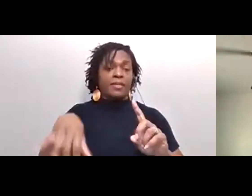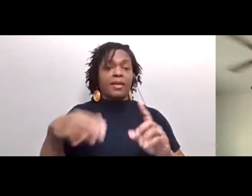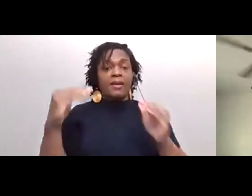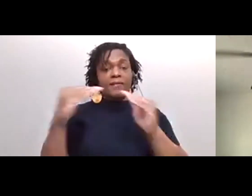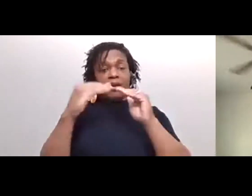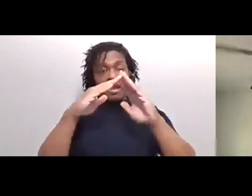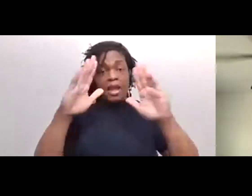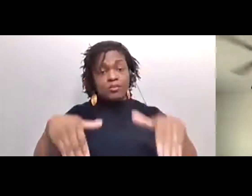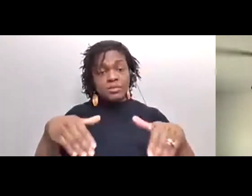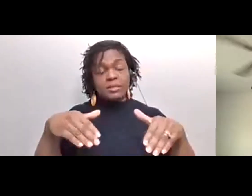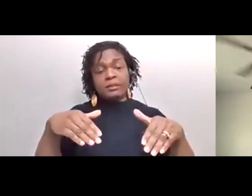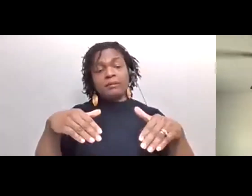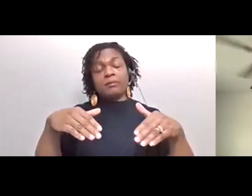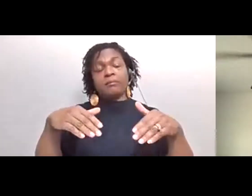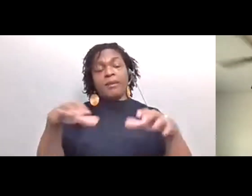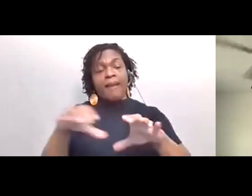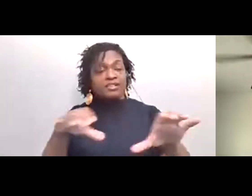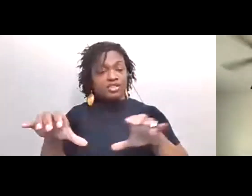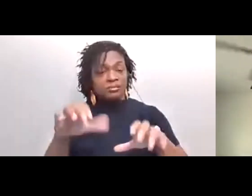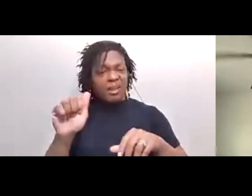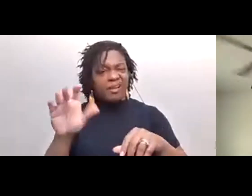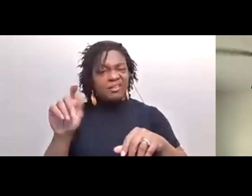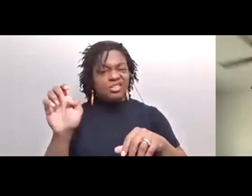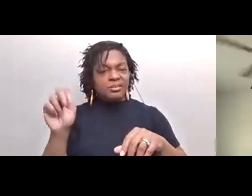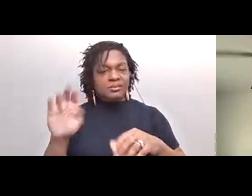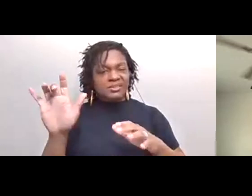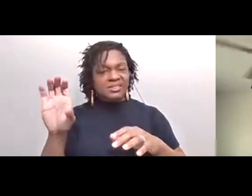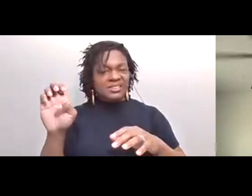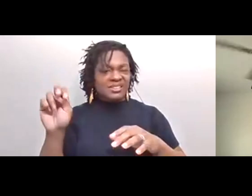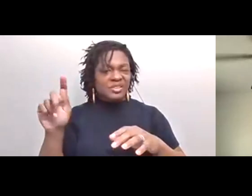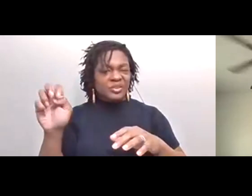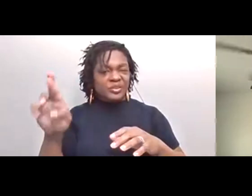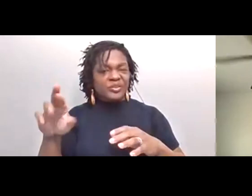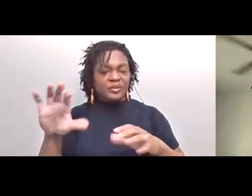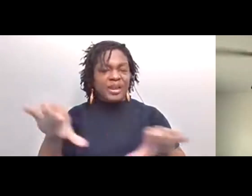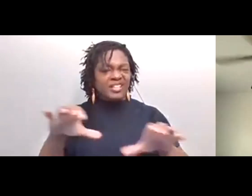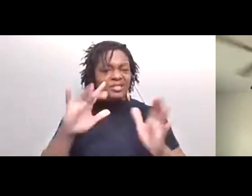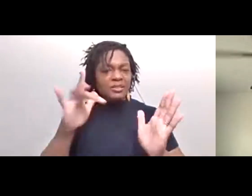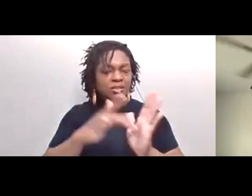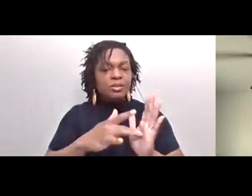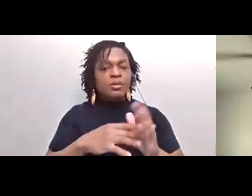Center regarding the Fair Housing Act and the